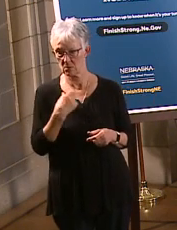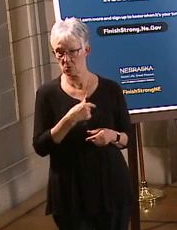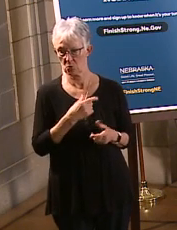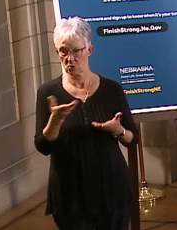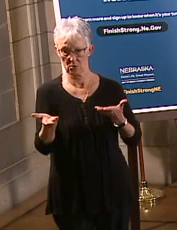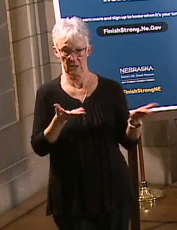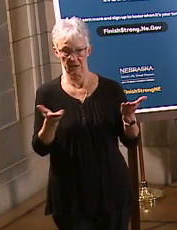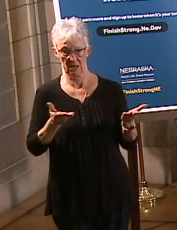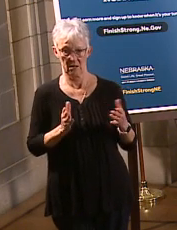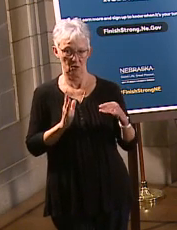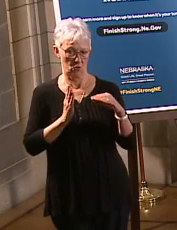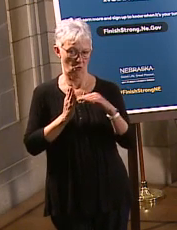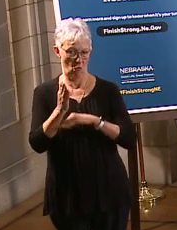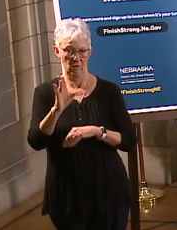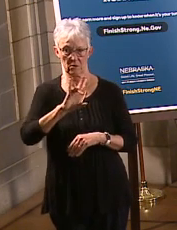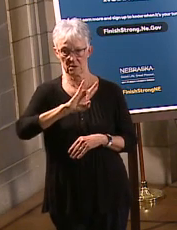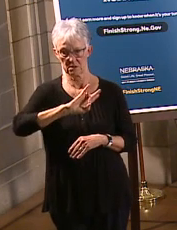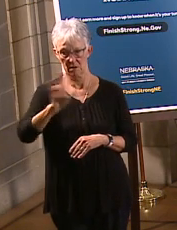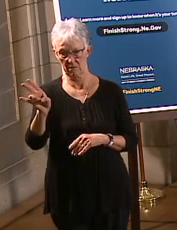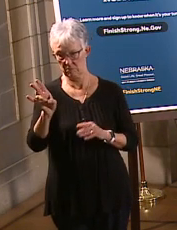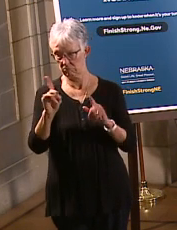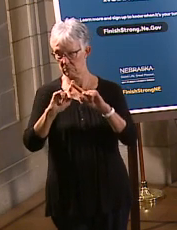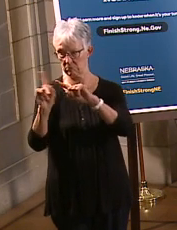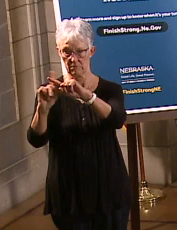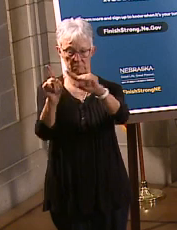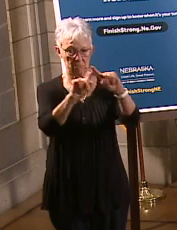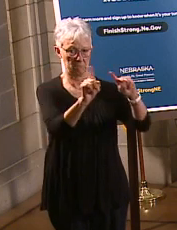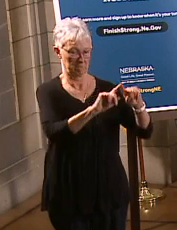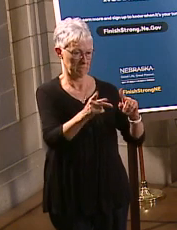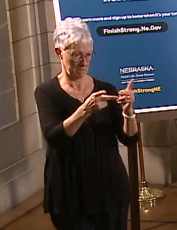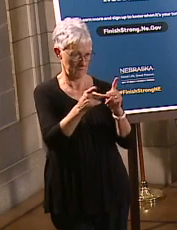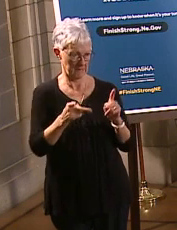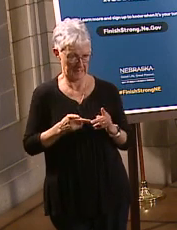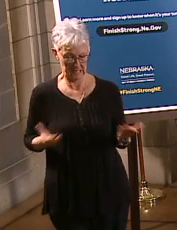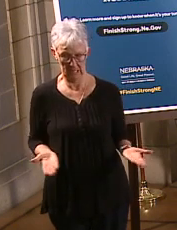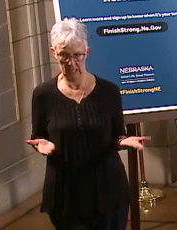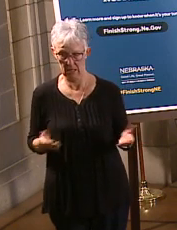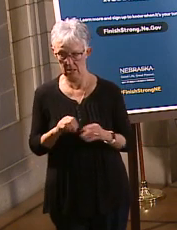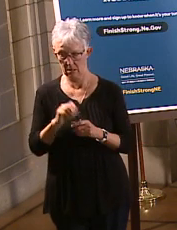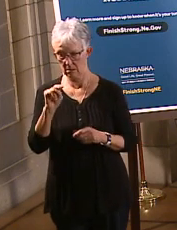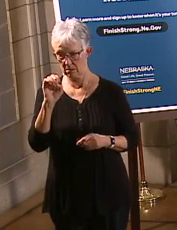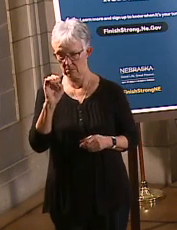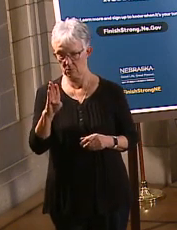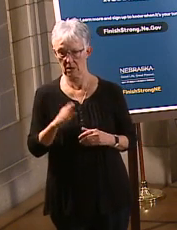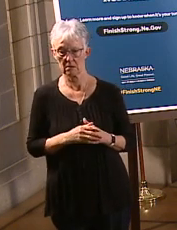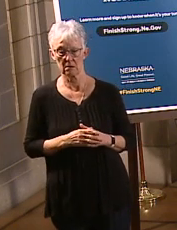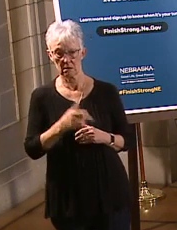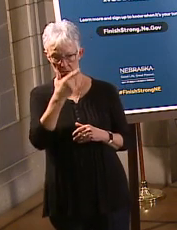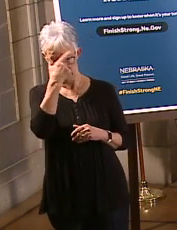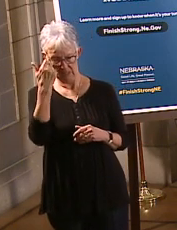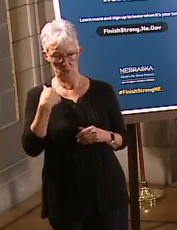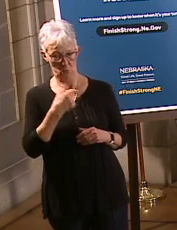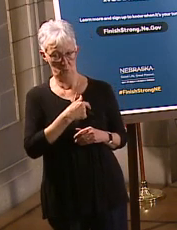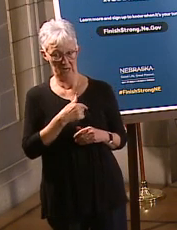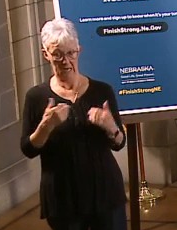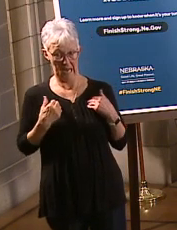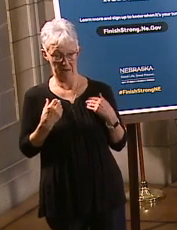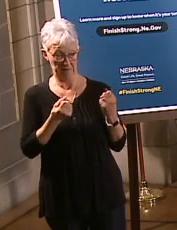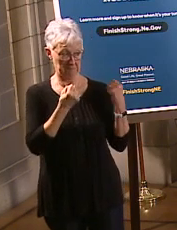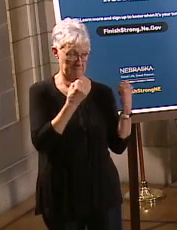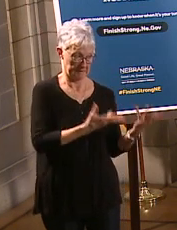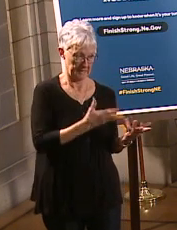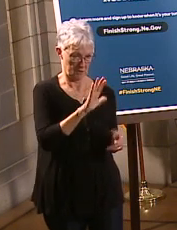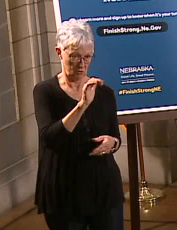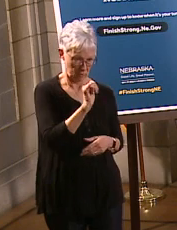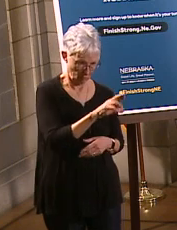services over 70 communities across Nebraska. Because of our large footprint and type of vehicles and